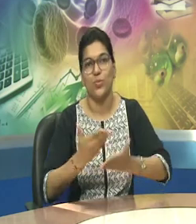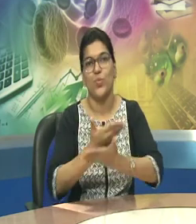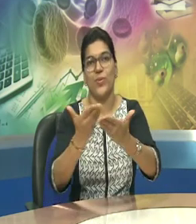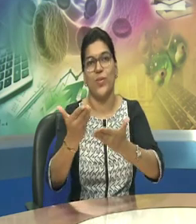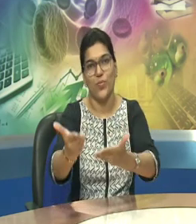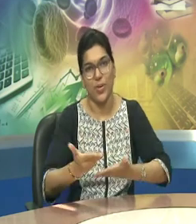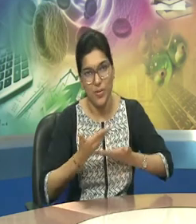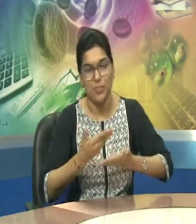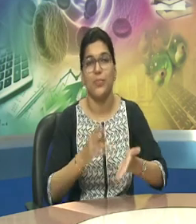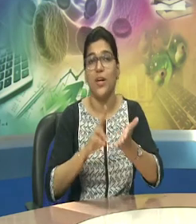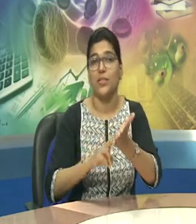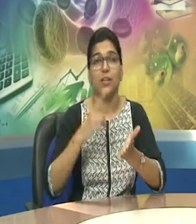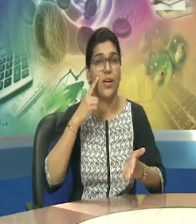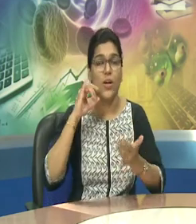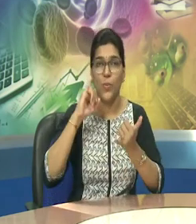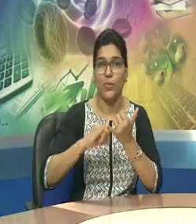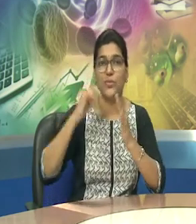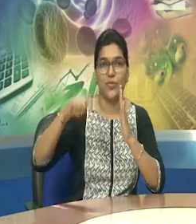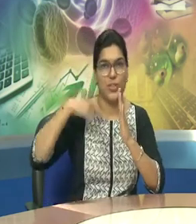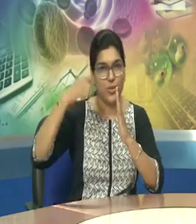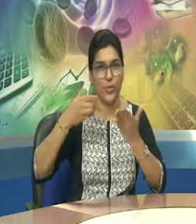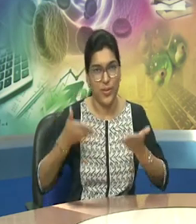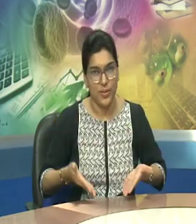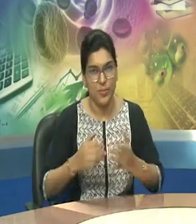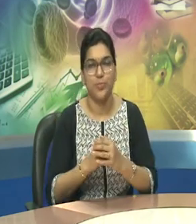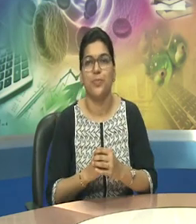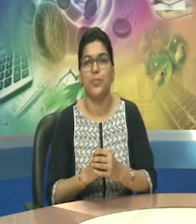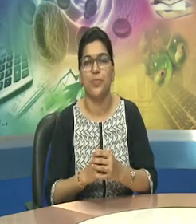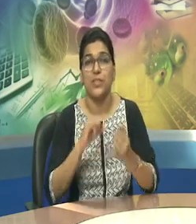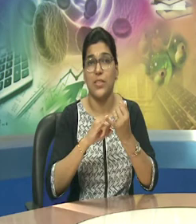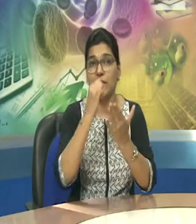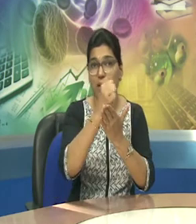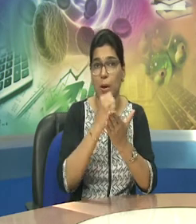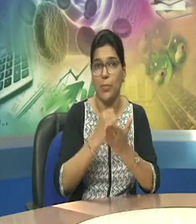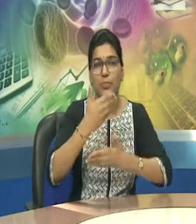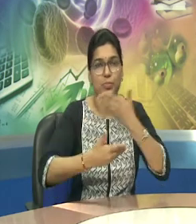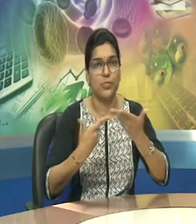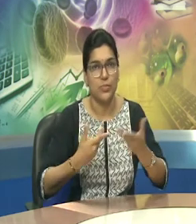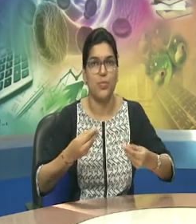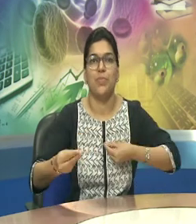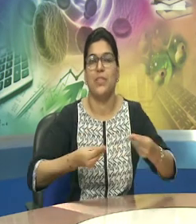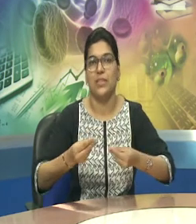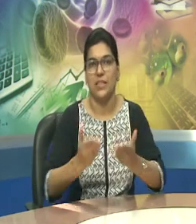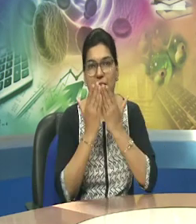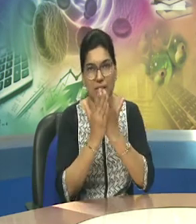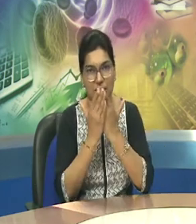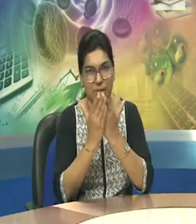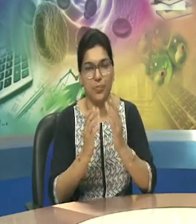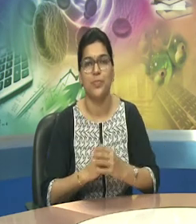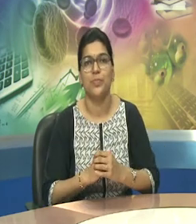Namaste, welcome you all in NIOS video. Today we are going to